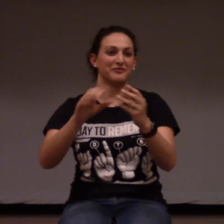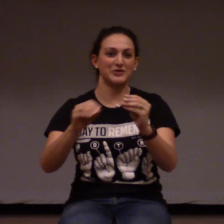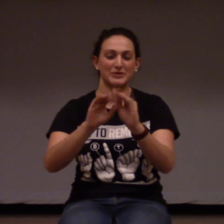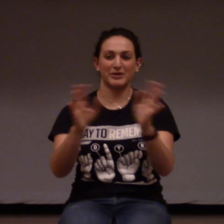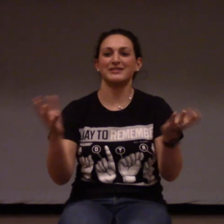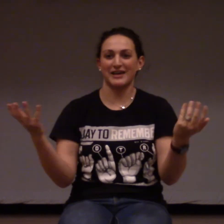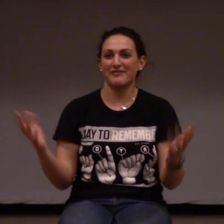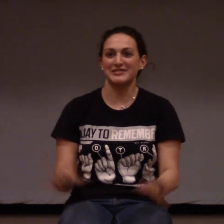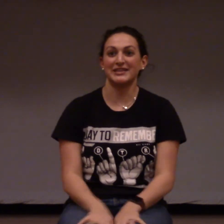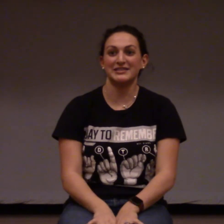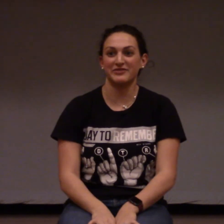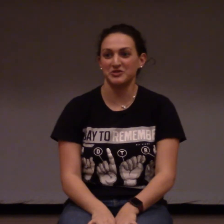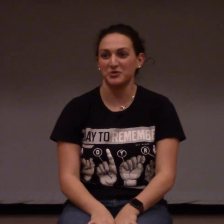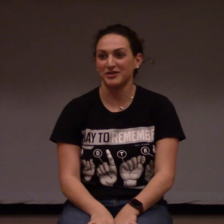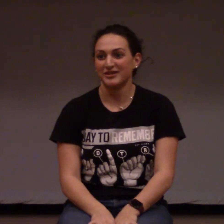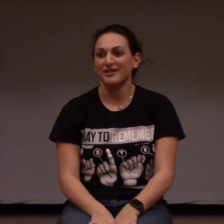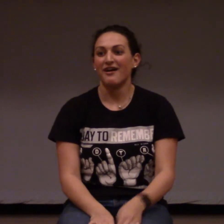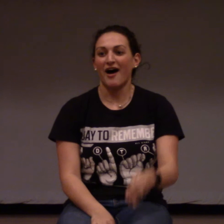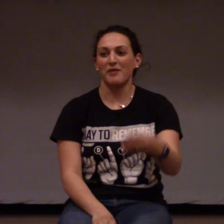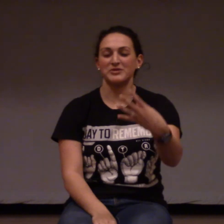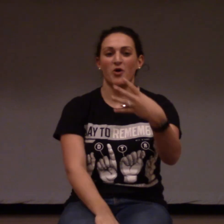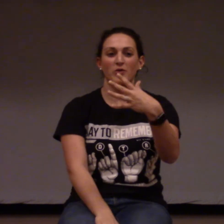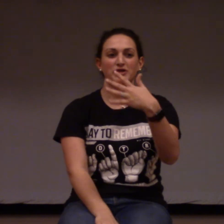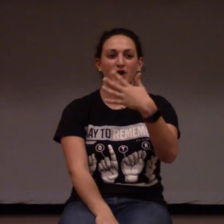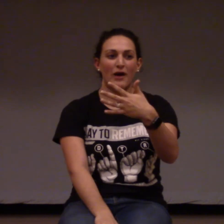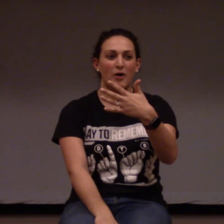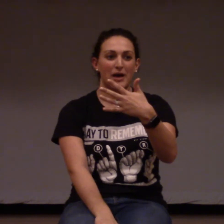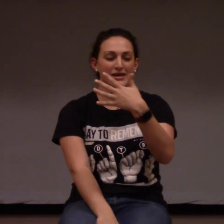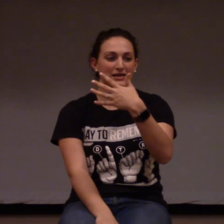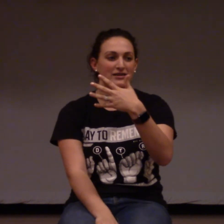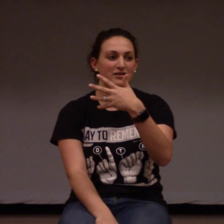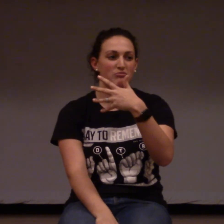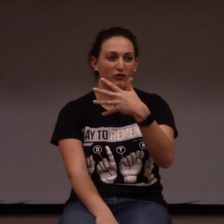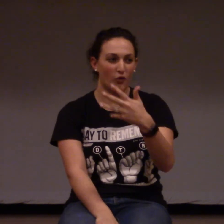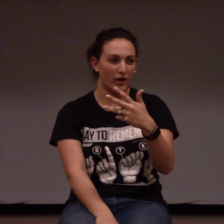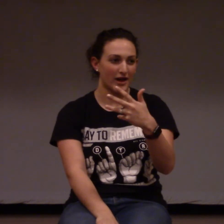confusing because obviously it is visual. So always show how many beforehand.